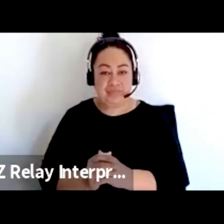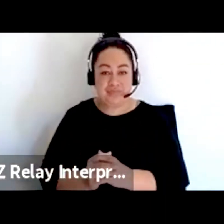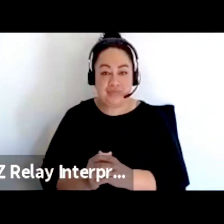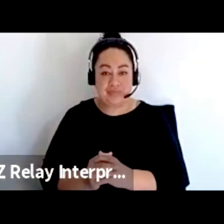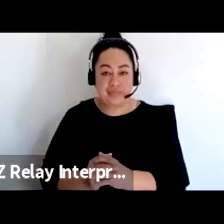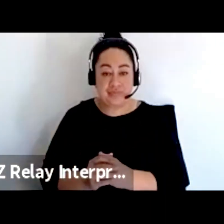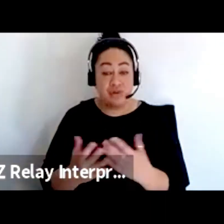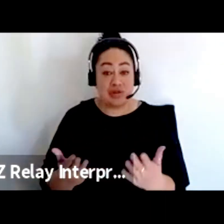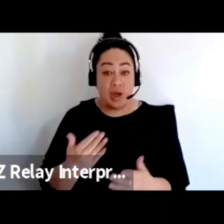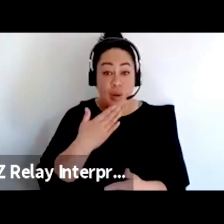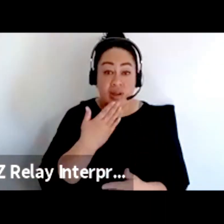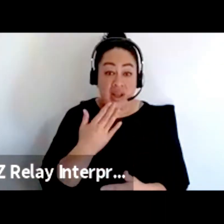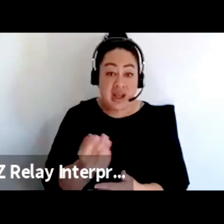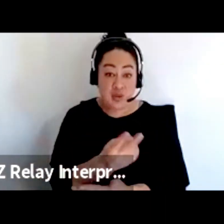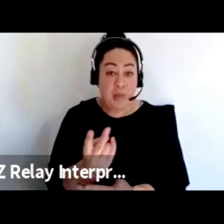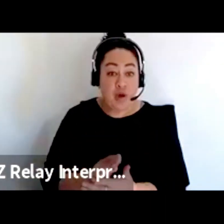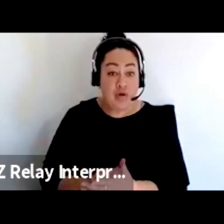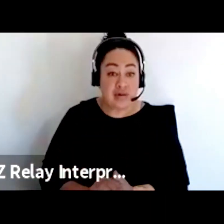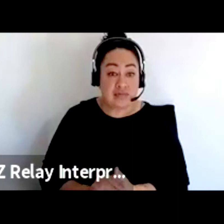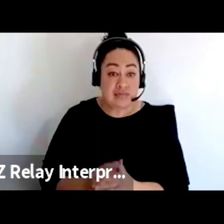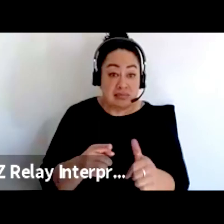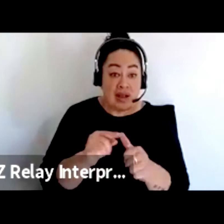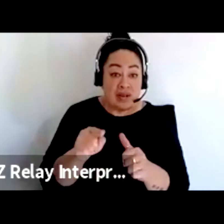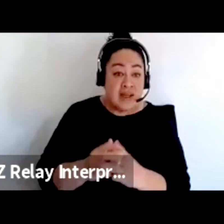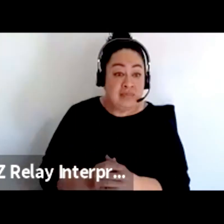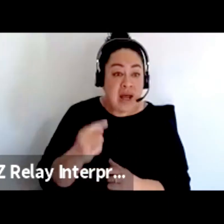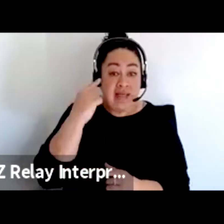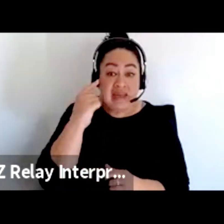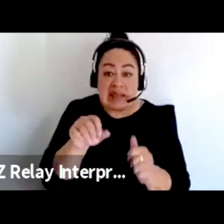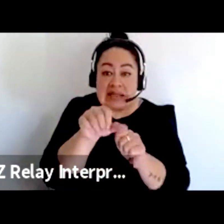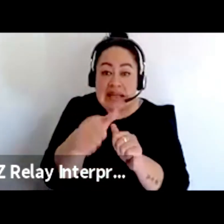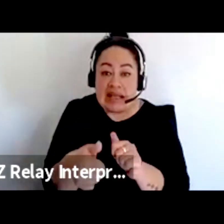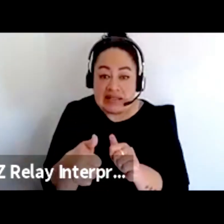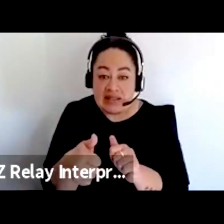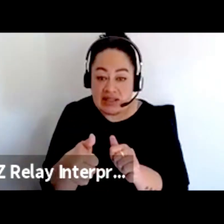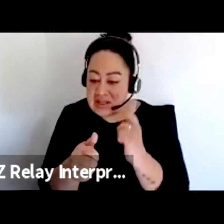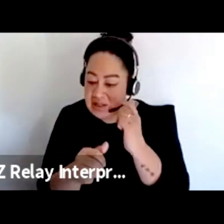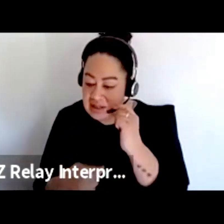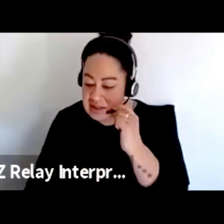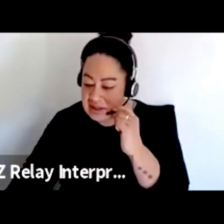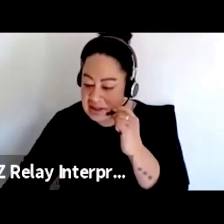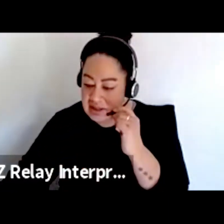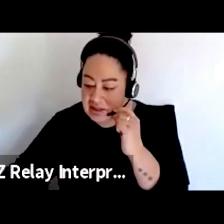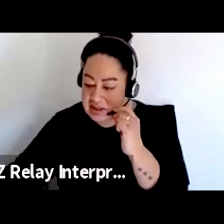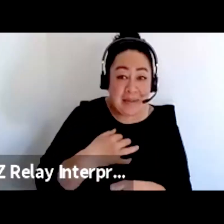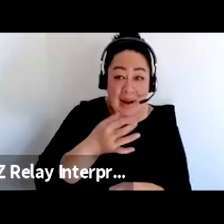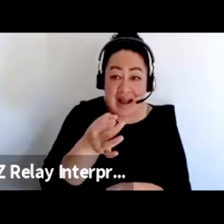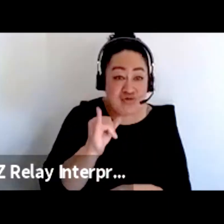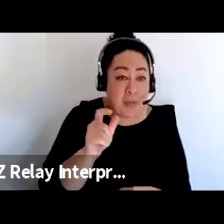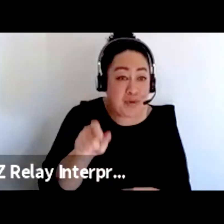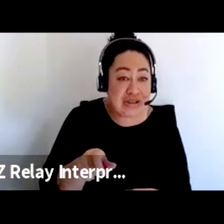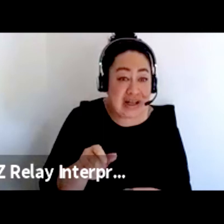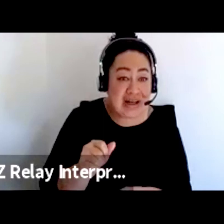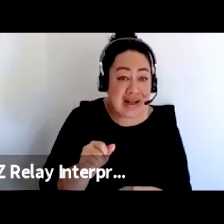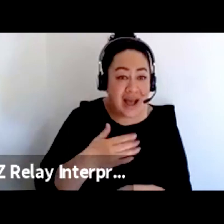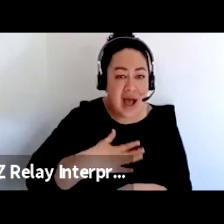thank you both for that. And I think I have Carol Rafferty. Carol, have you got a question that you wanted to ask? So a